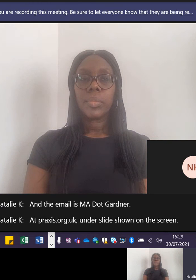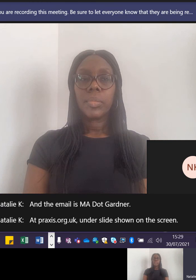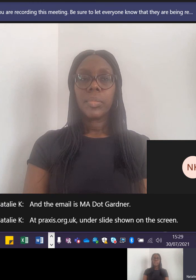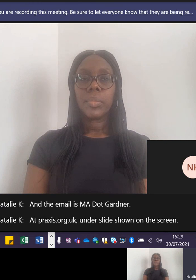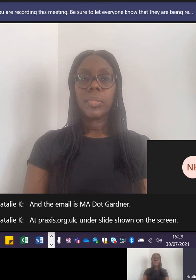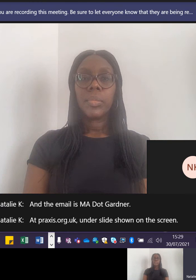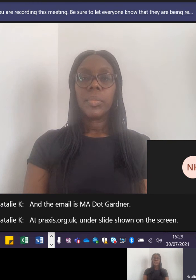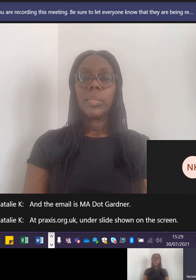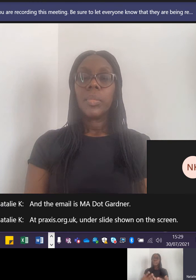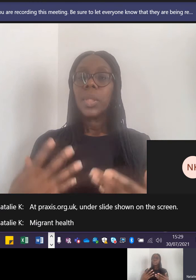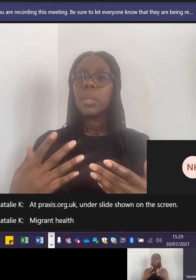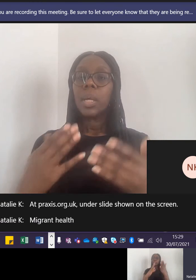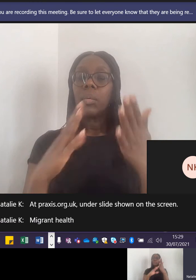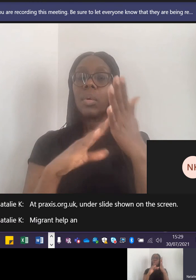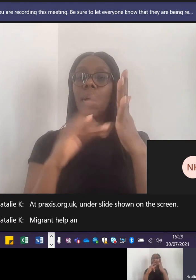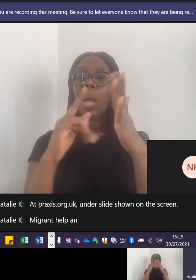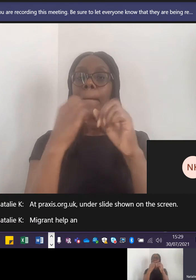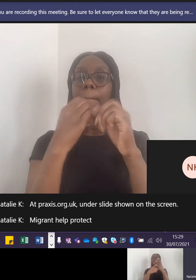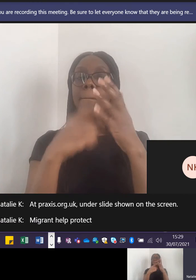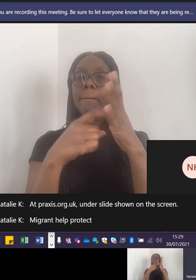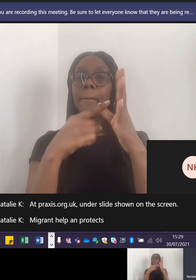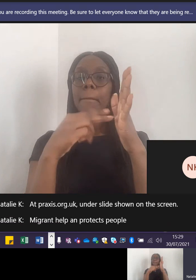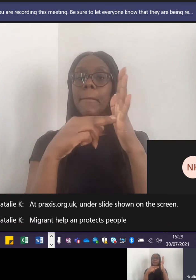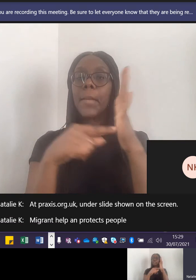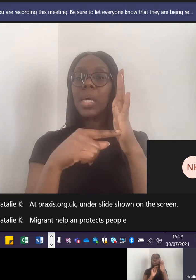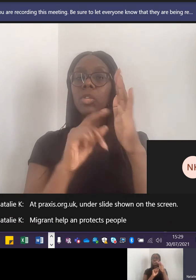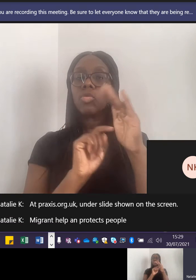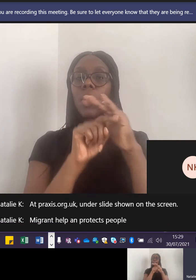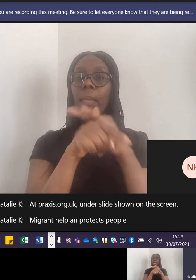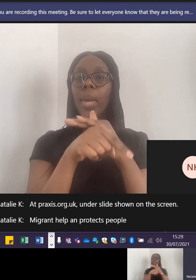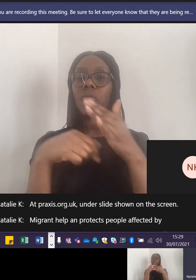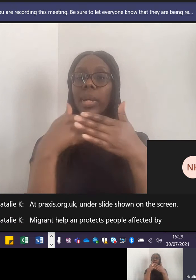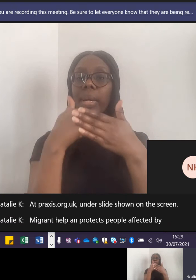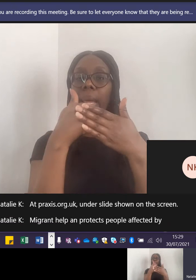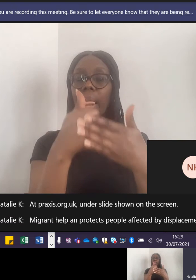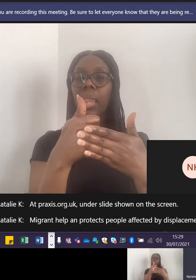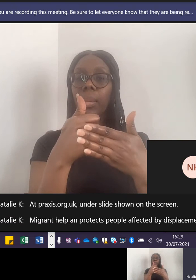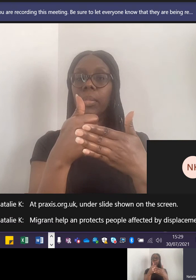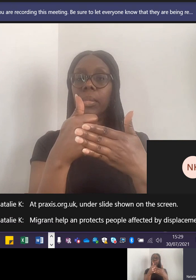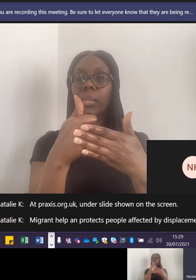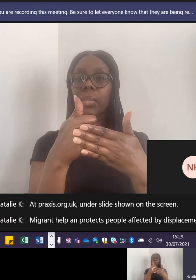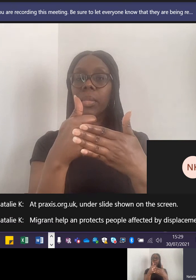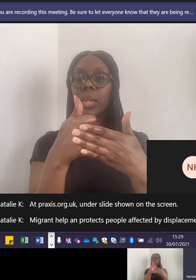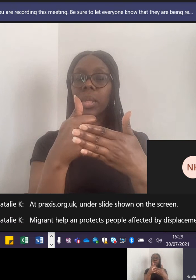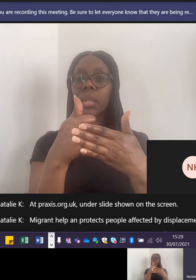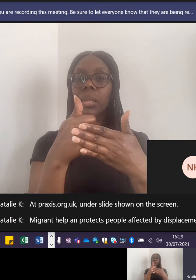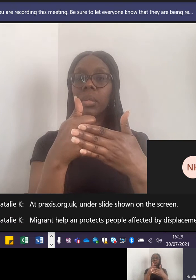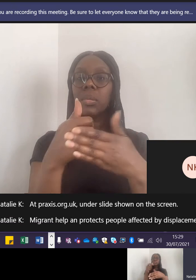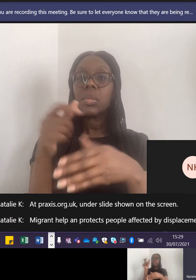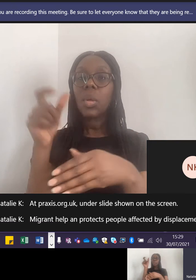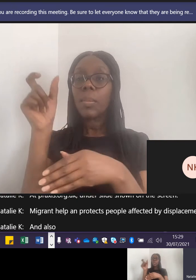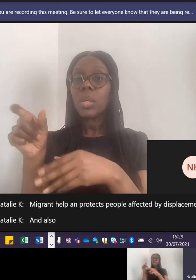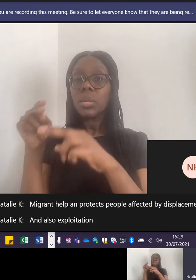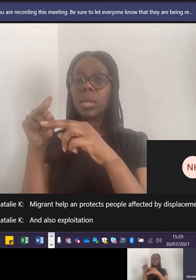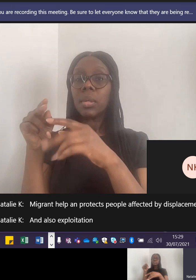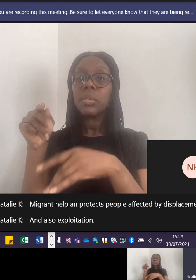Migrant help protects people affected by displacement and also